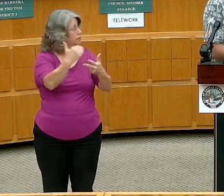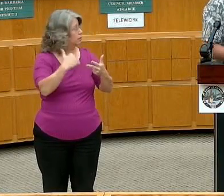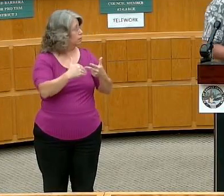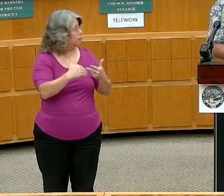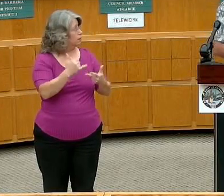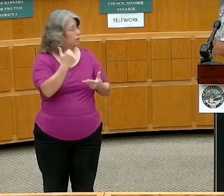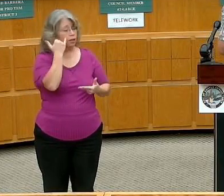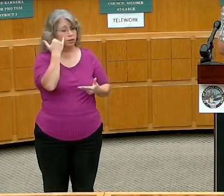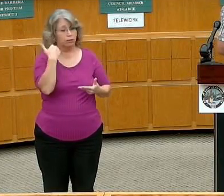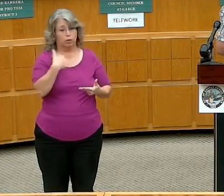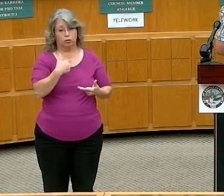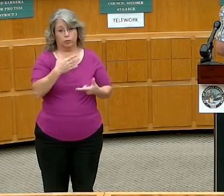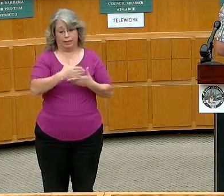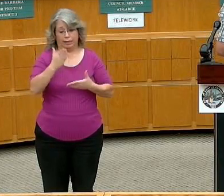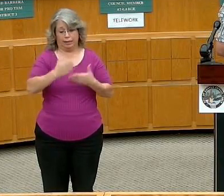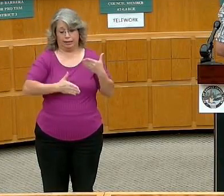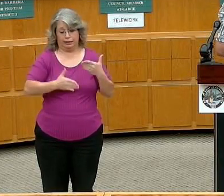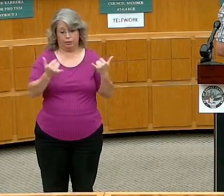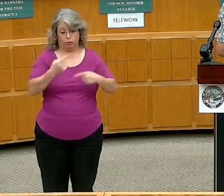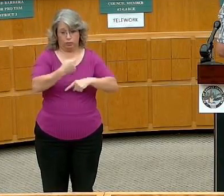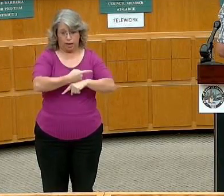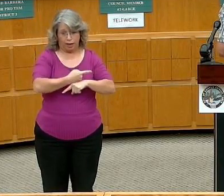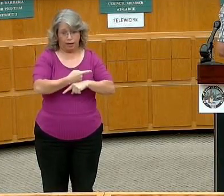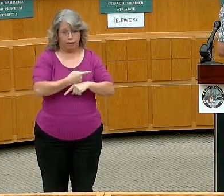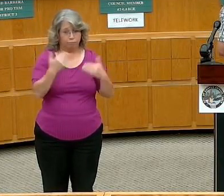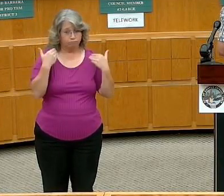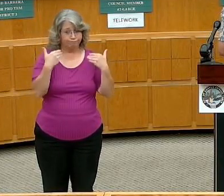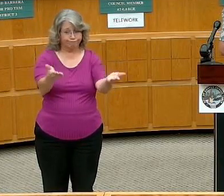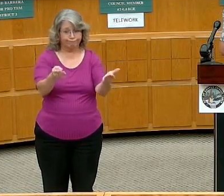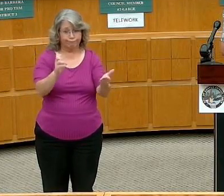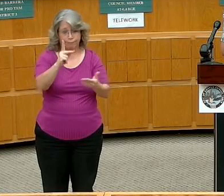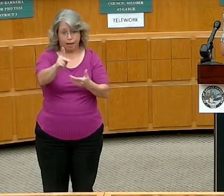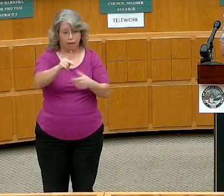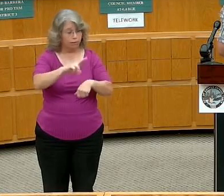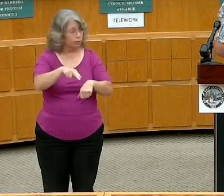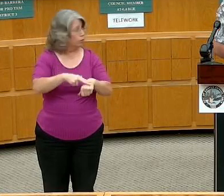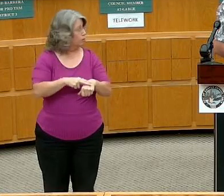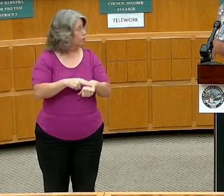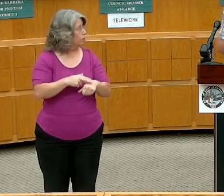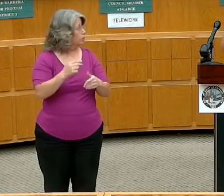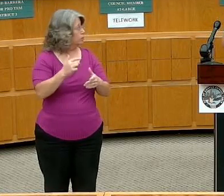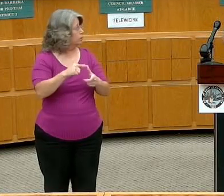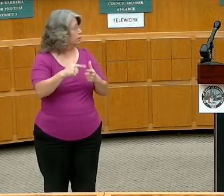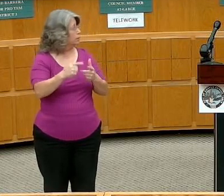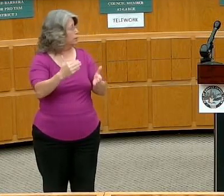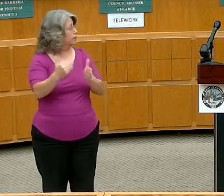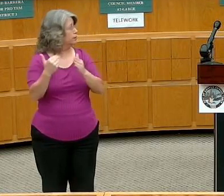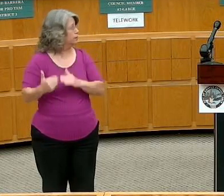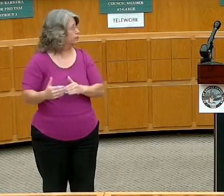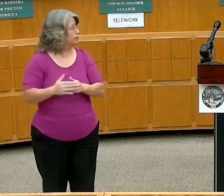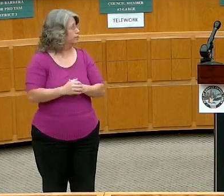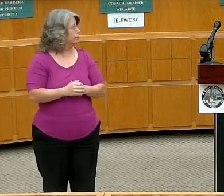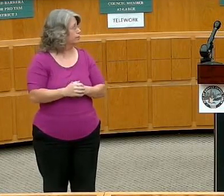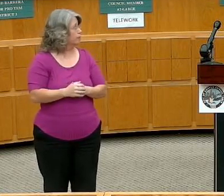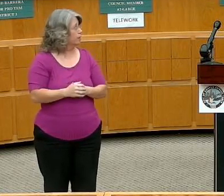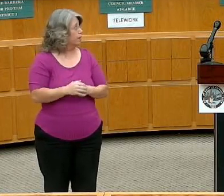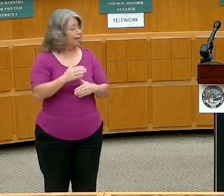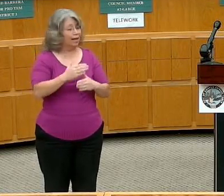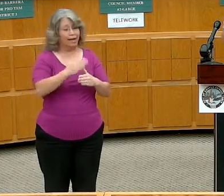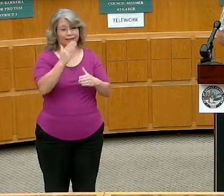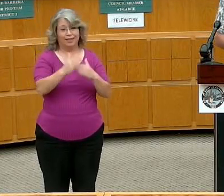distancing? And what you see is that we have the projected cumulative fatalities. So what this means is at the end of the curve, we're looking at